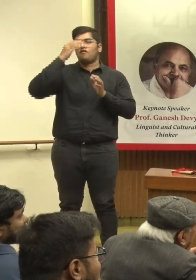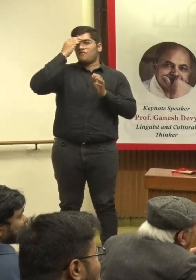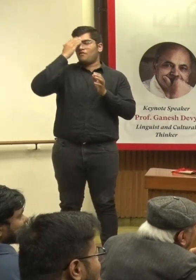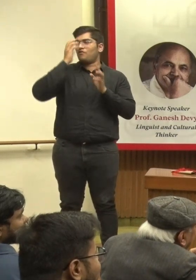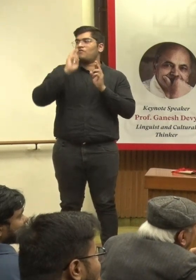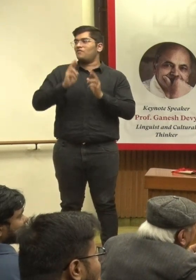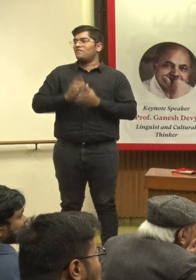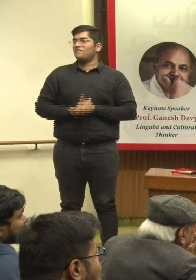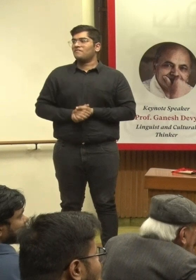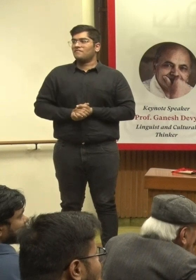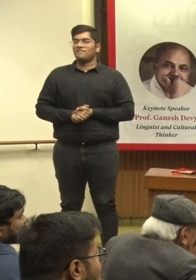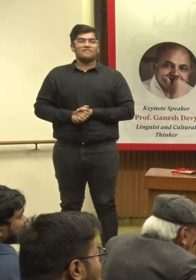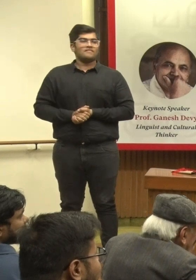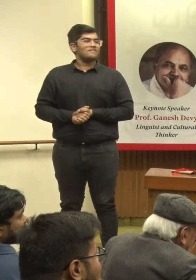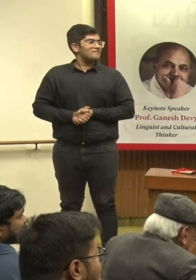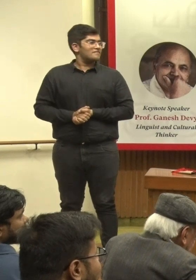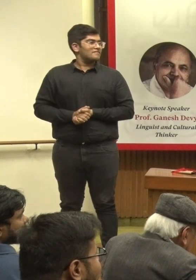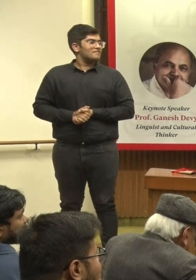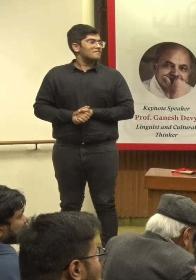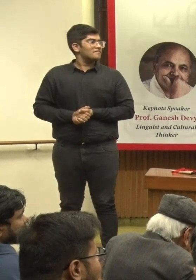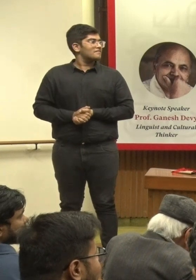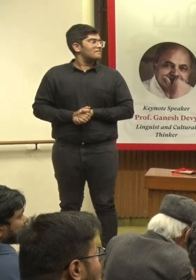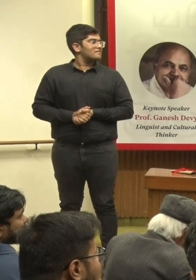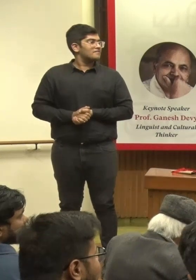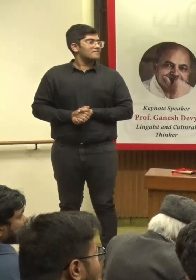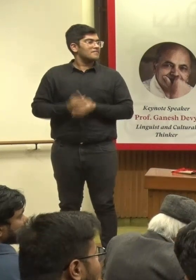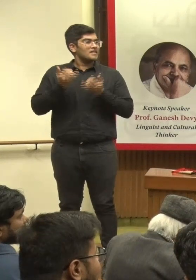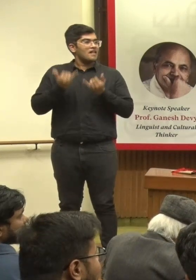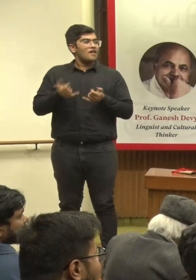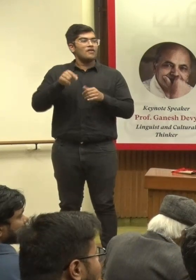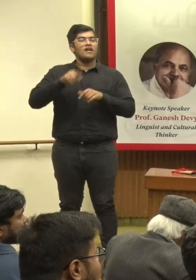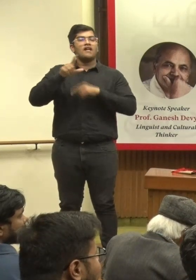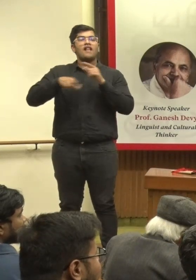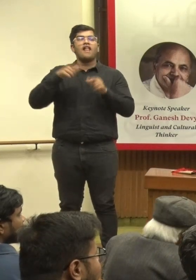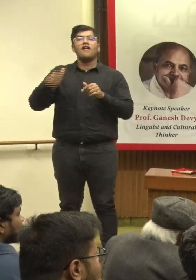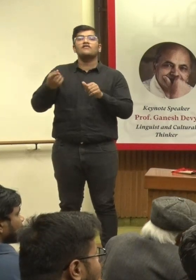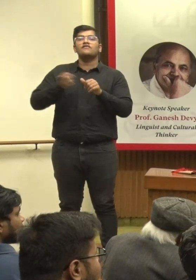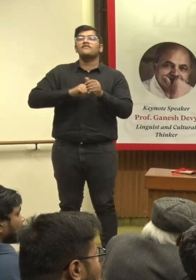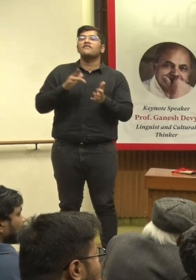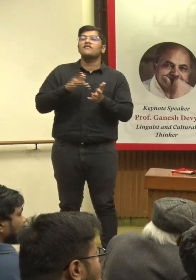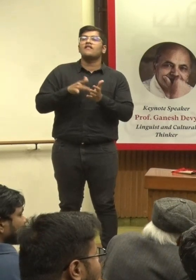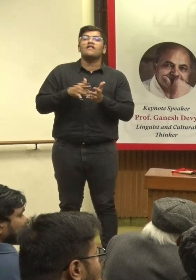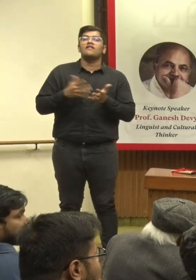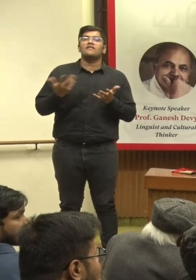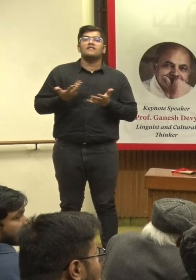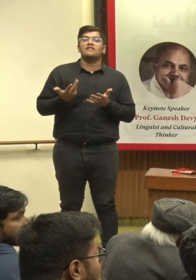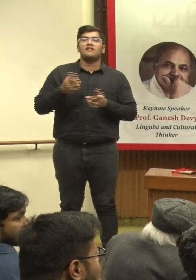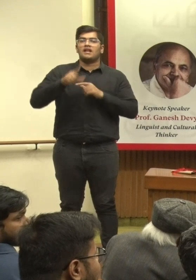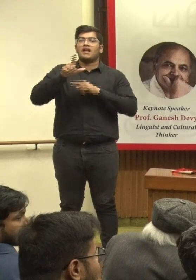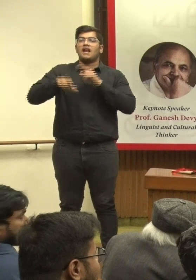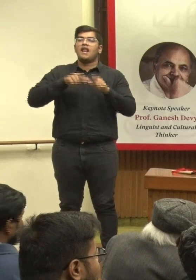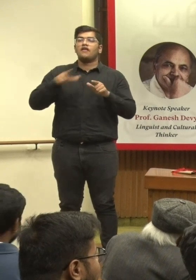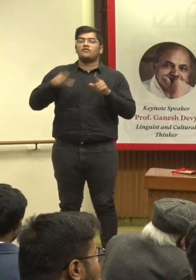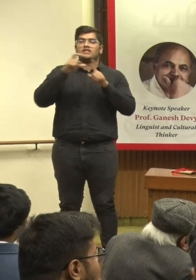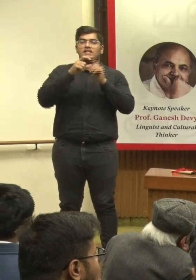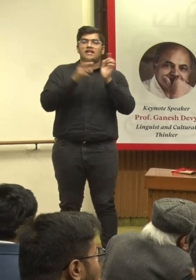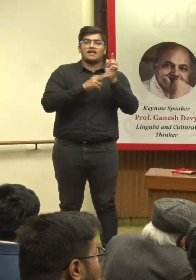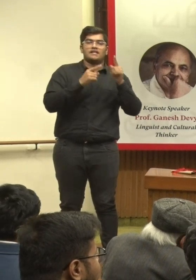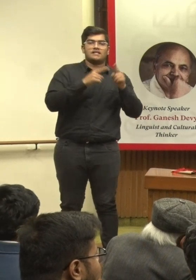They have their languages. Now, where are these languages? The languages of the Adivasis and the languages of the denotified